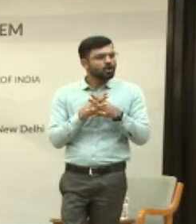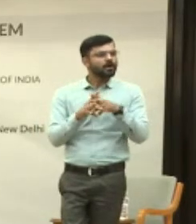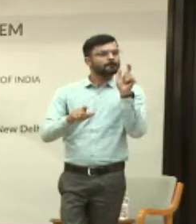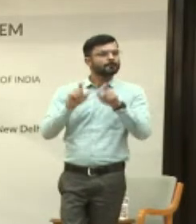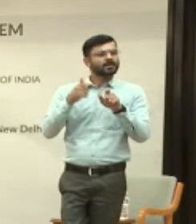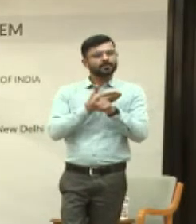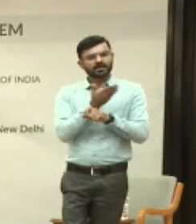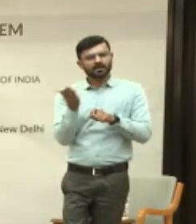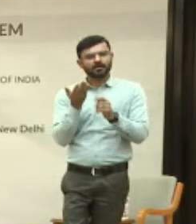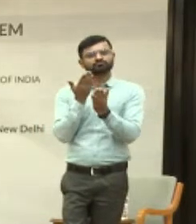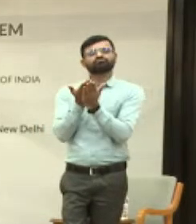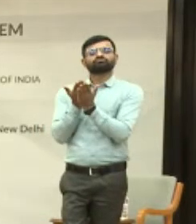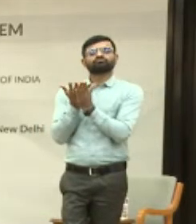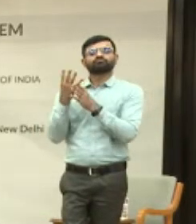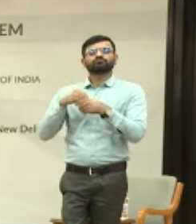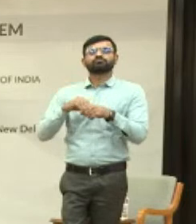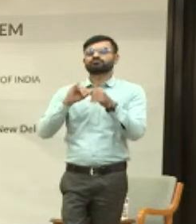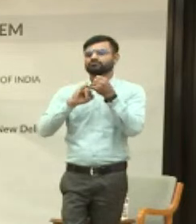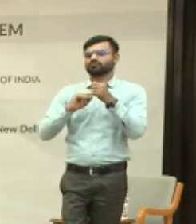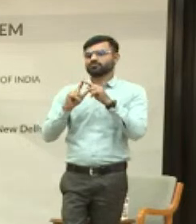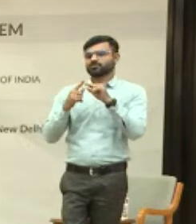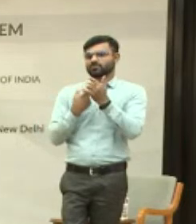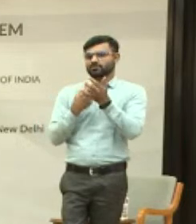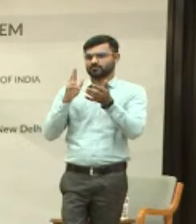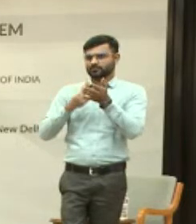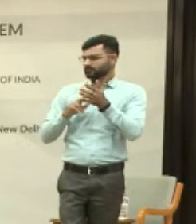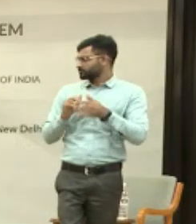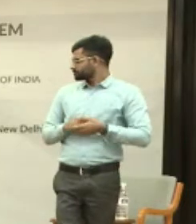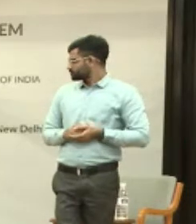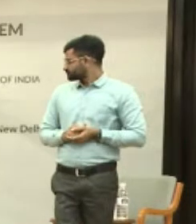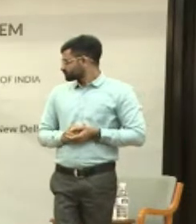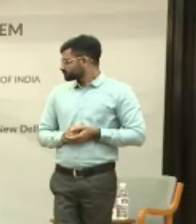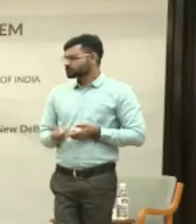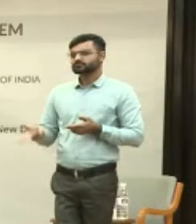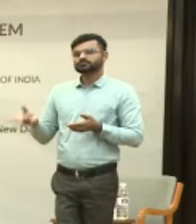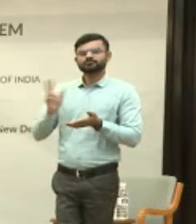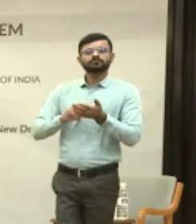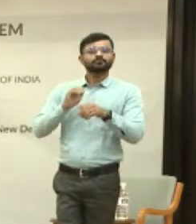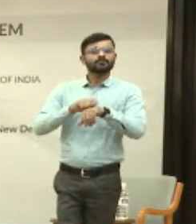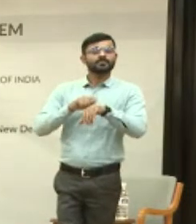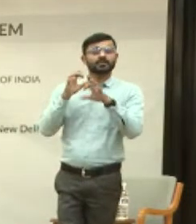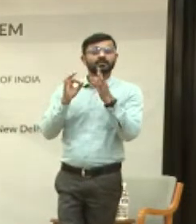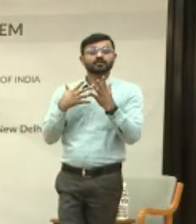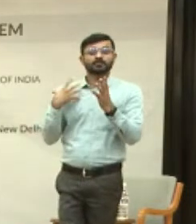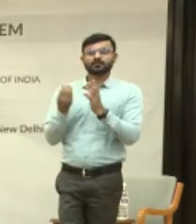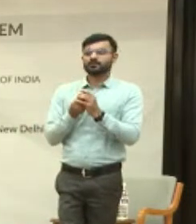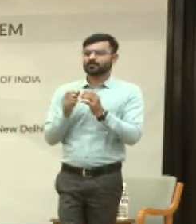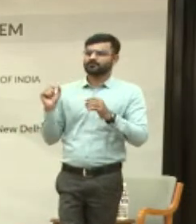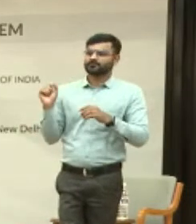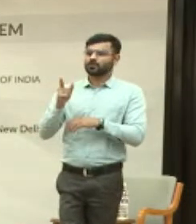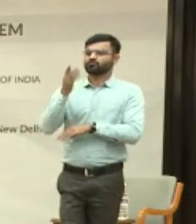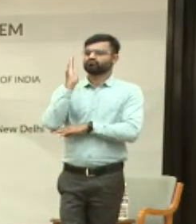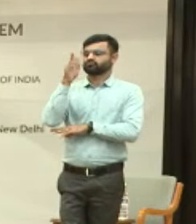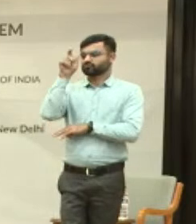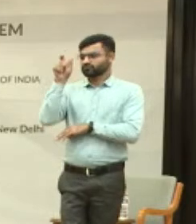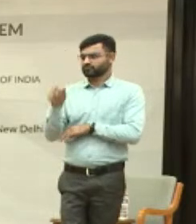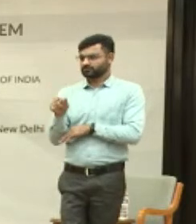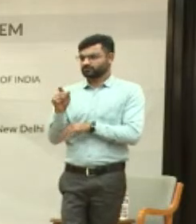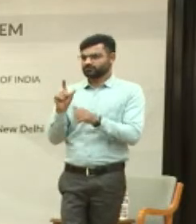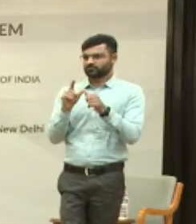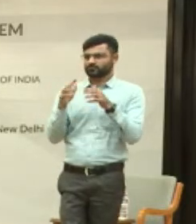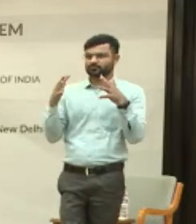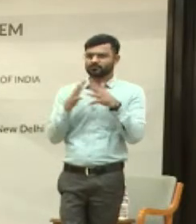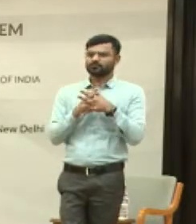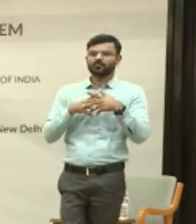people apply to Sauntal. I think at a time when we have our first president who belongs to